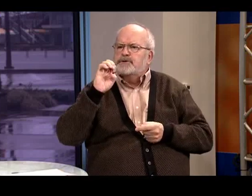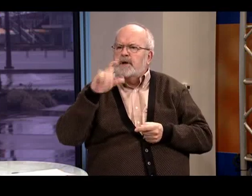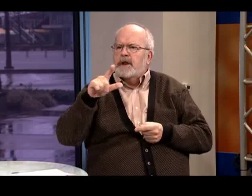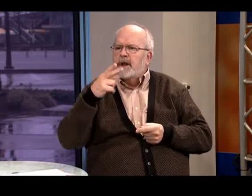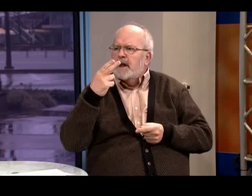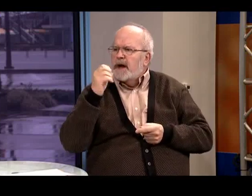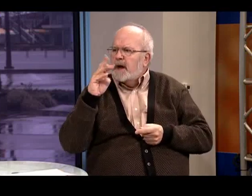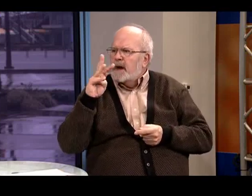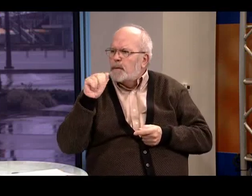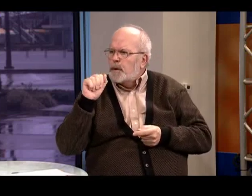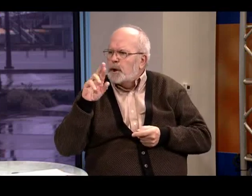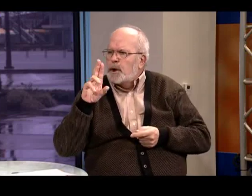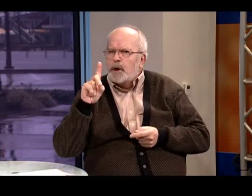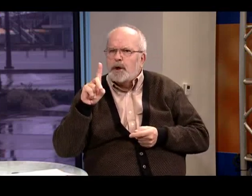We had Nigel Howard.